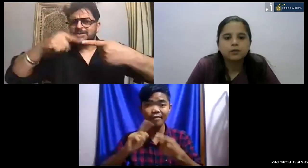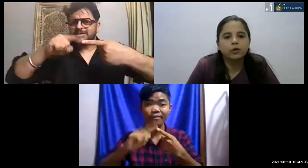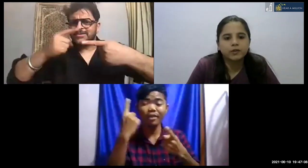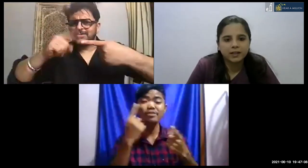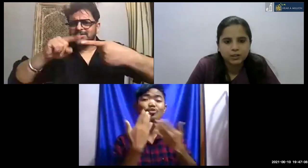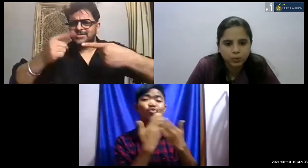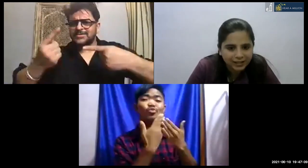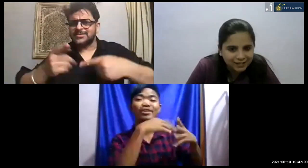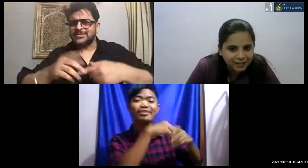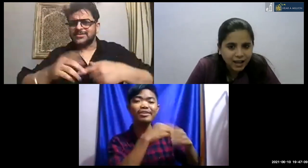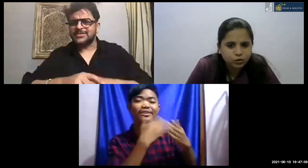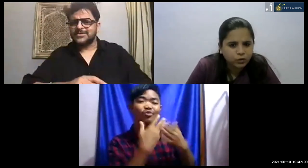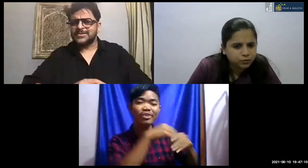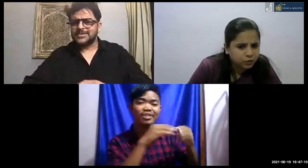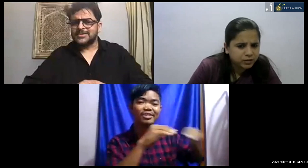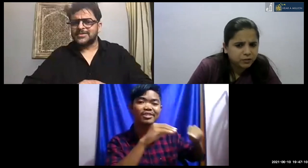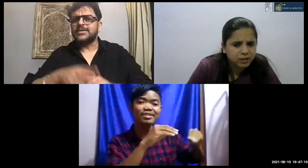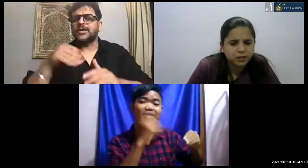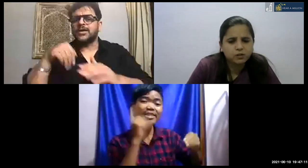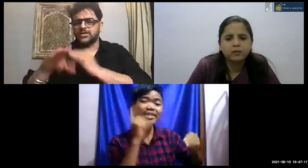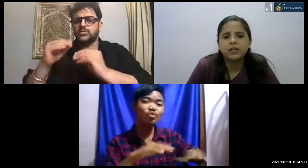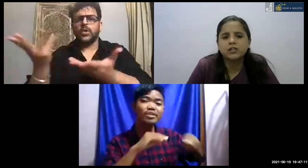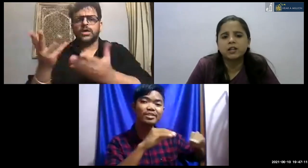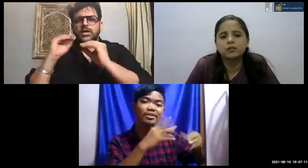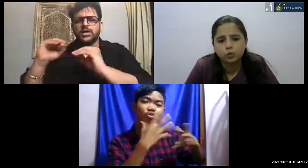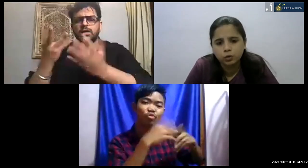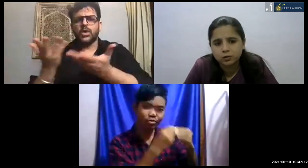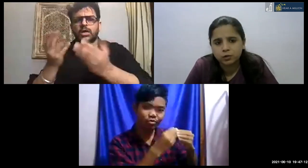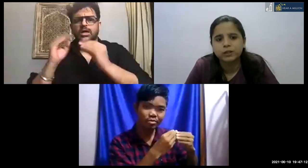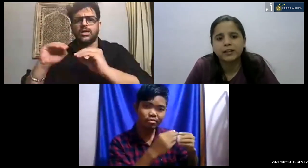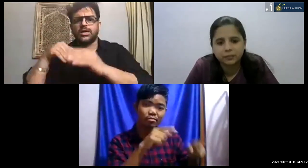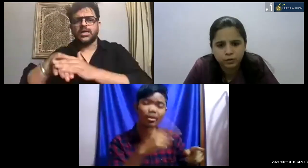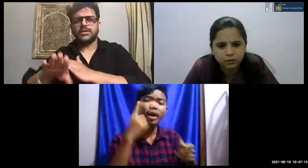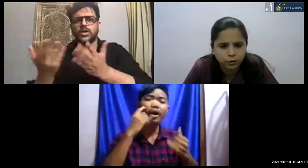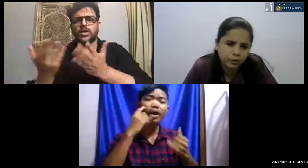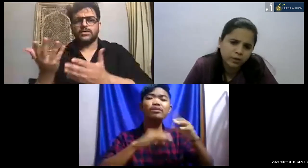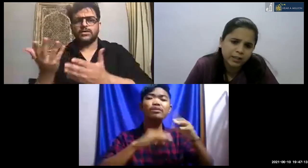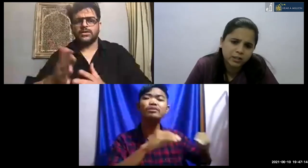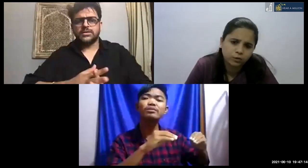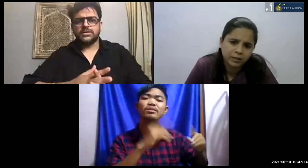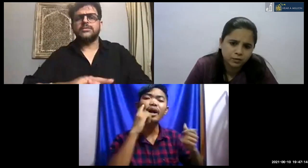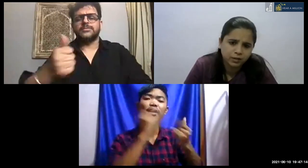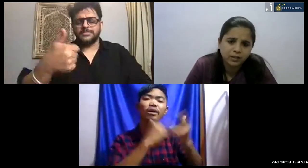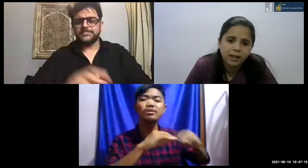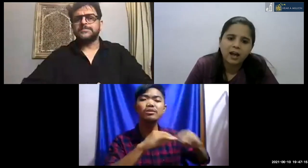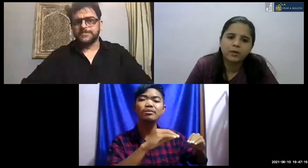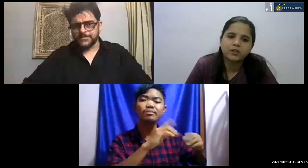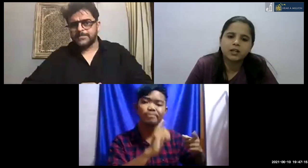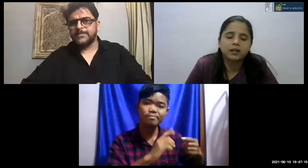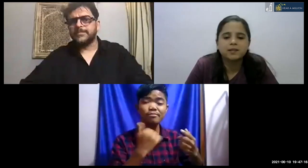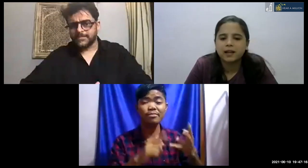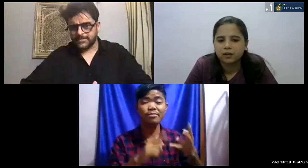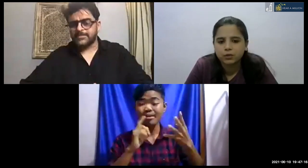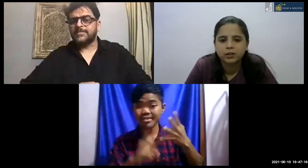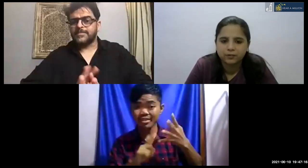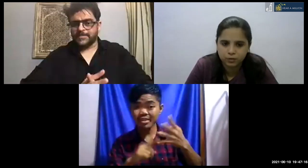and in hostel as well. So what was the first one? So I've been teaching in the school also to the deaf students. What we are teaching to the deaf students? I've been teaching